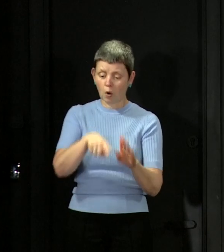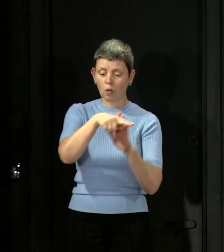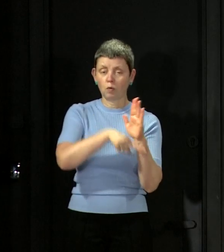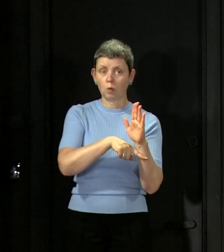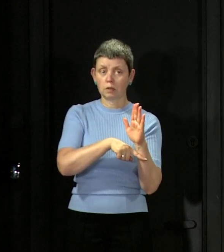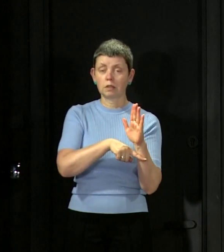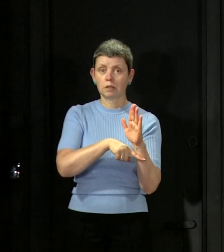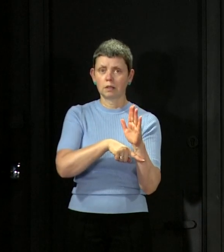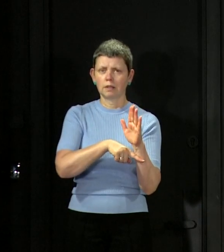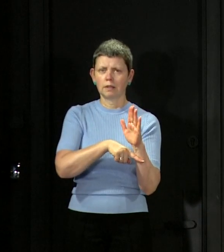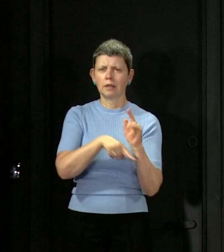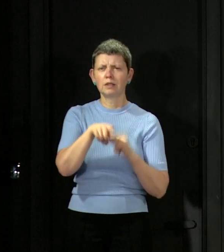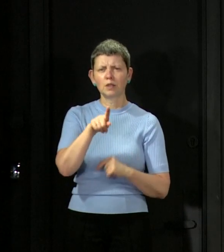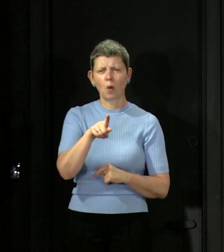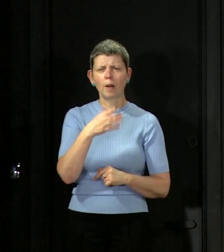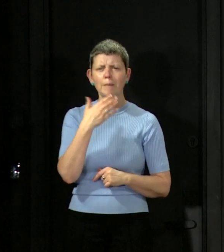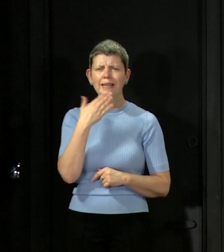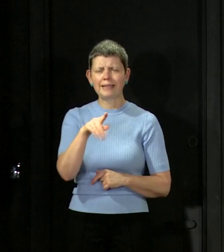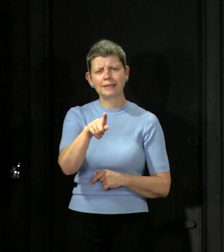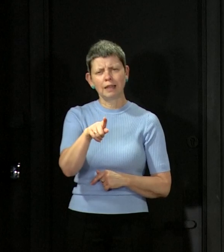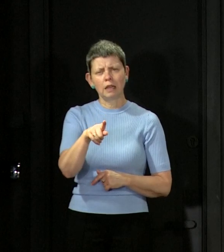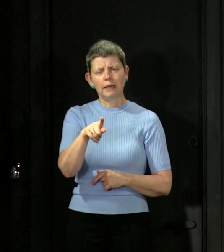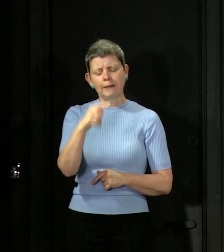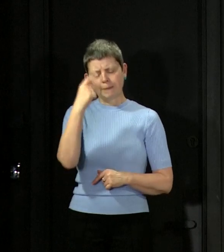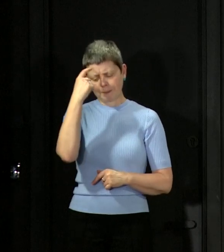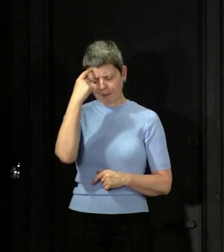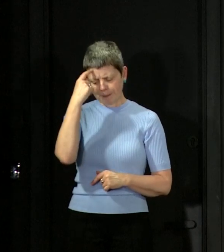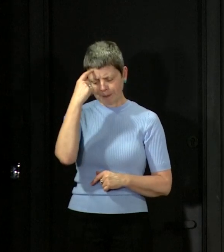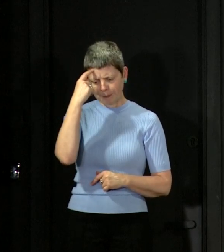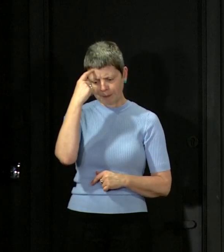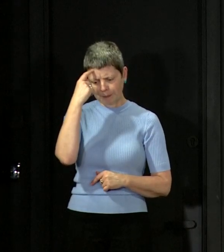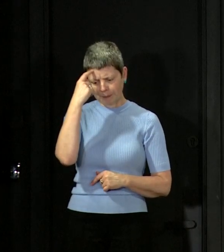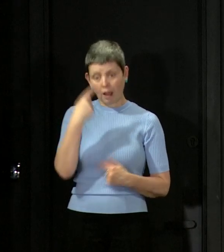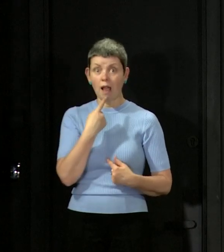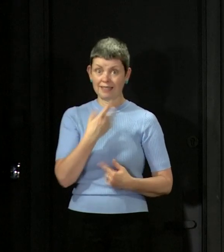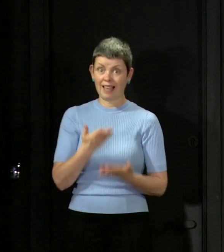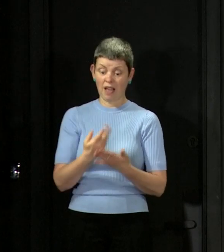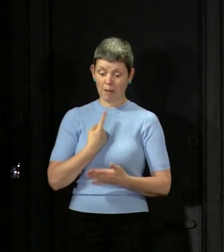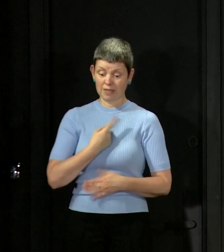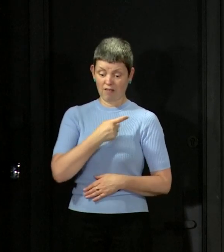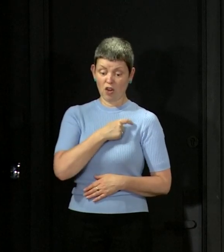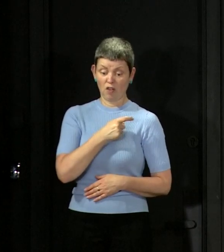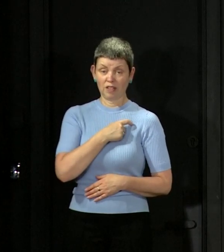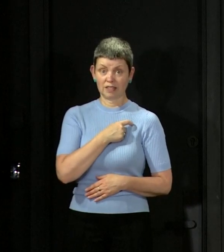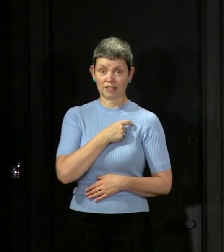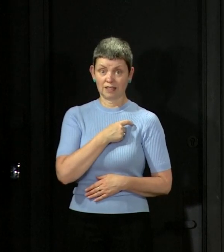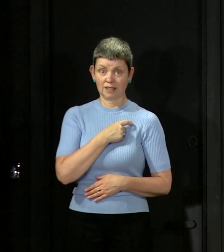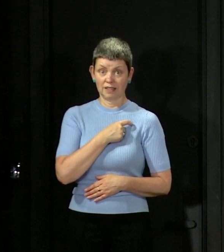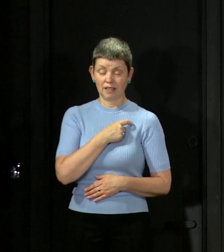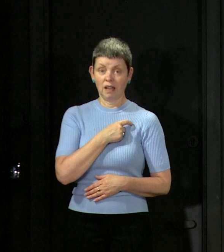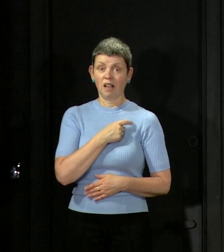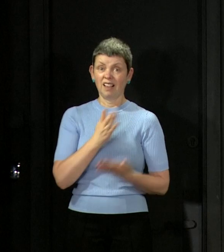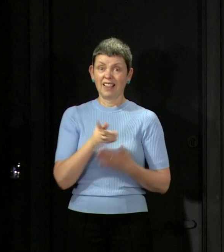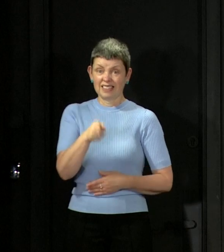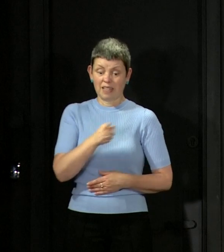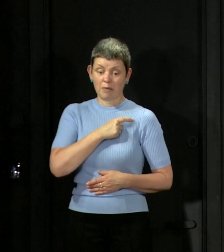back to this, just think about things. When I talk about being a bit nervous, that's what I'm nervous about. Not people deliberately flouting